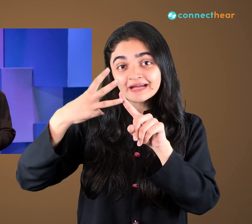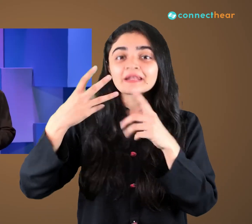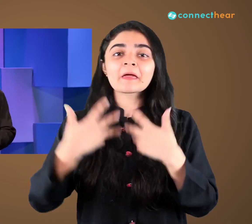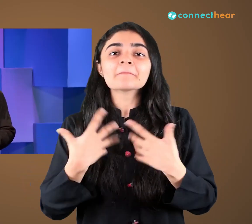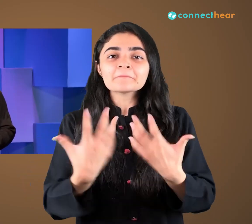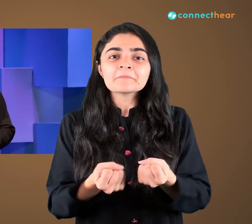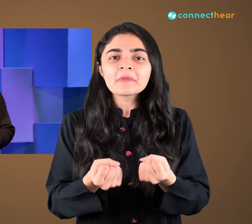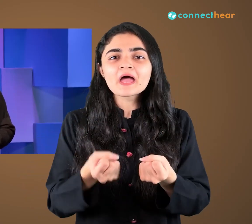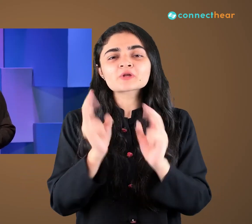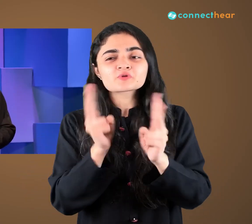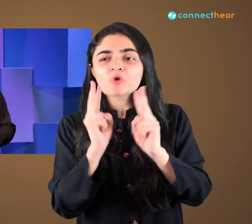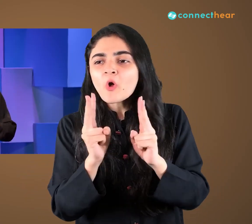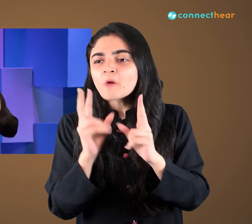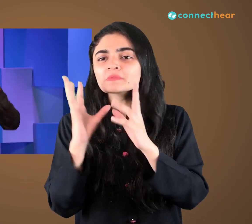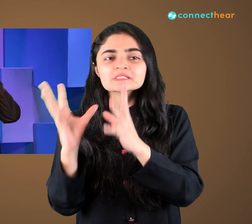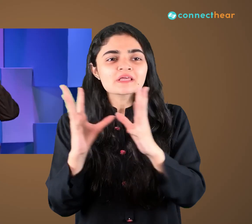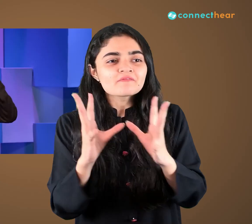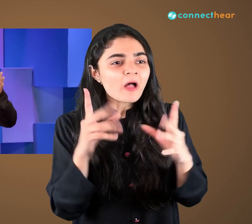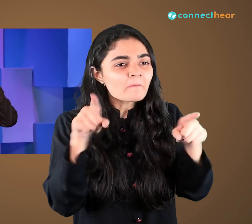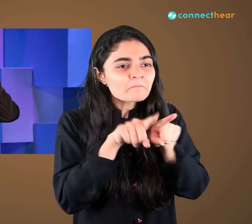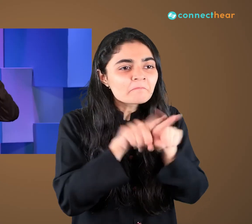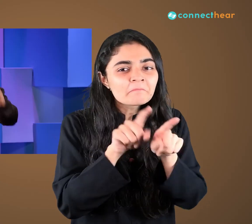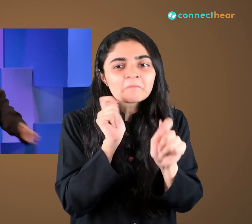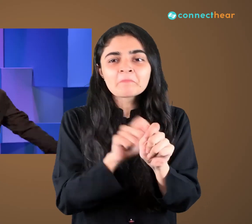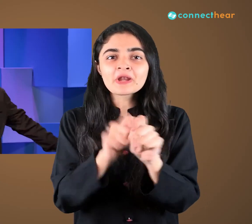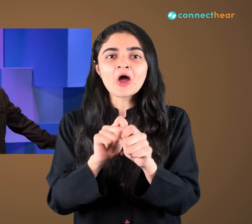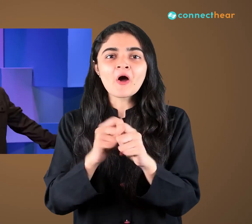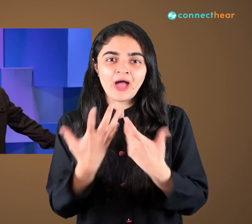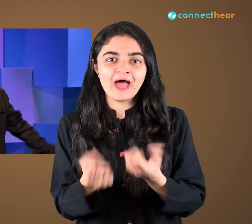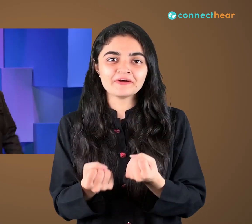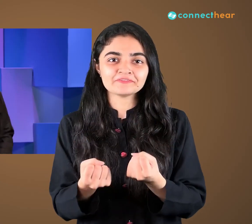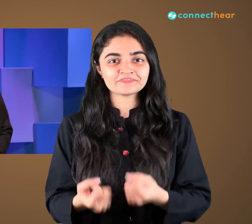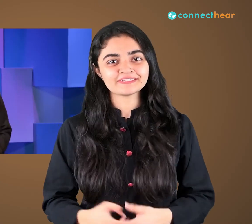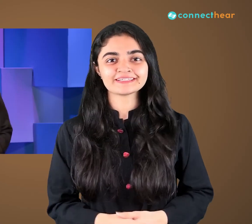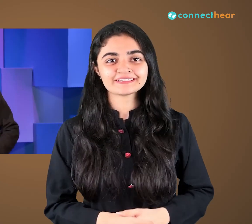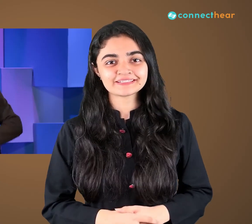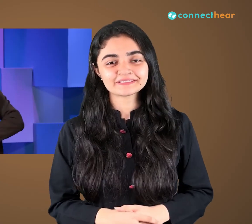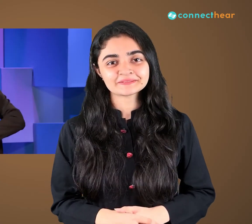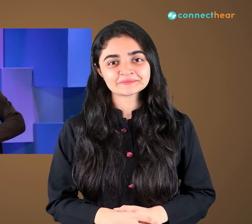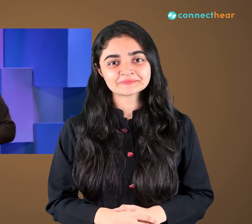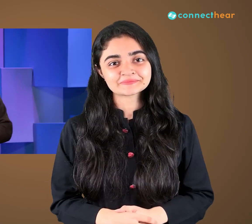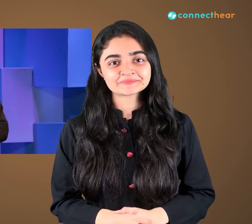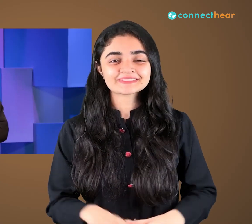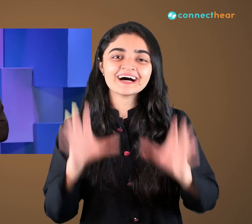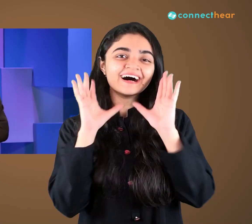Or 3, I'm just making all this stuff up.